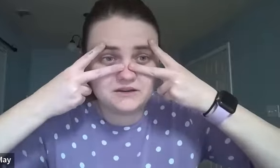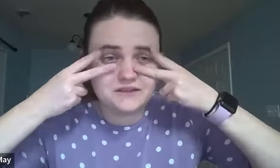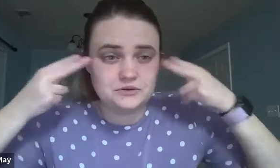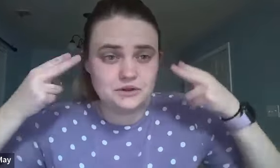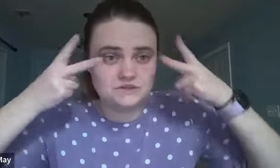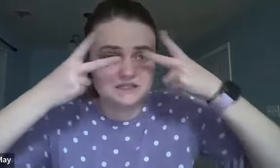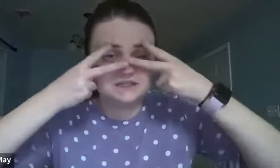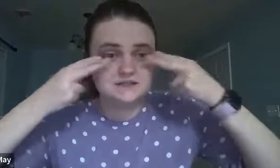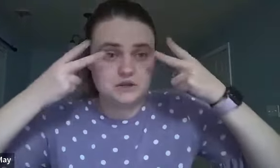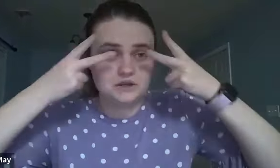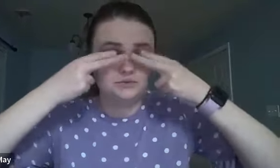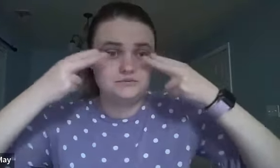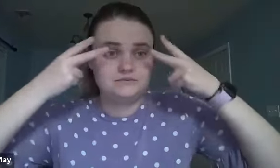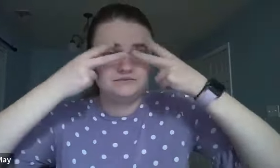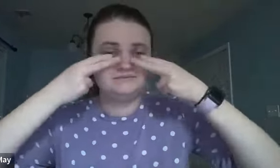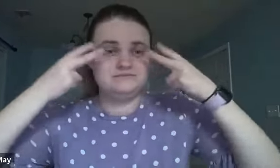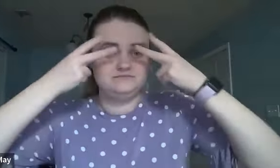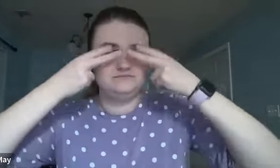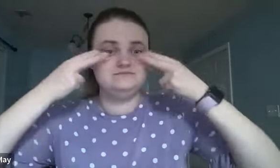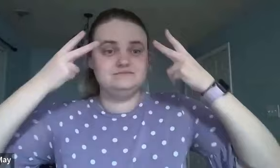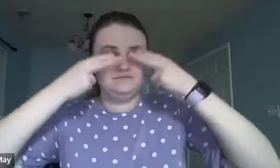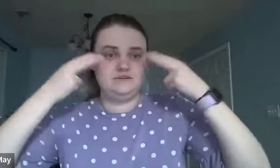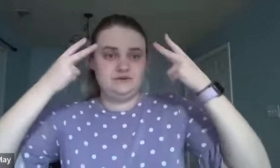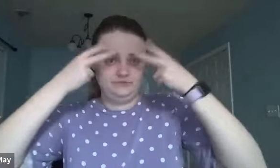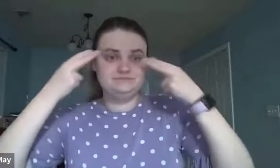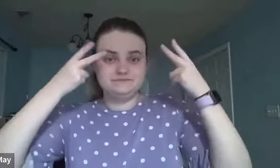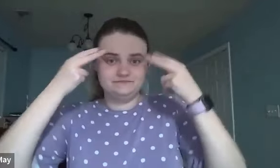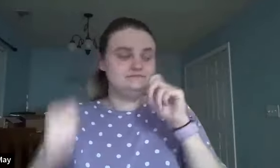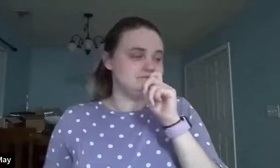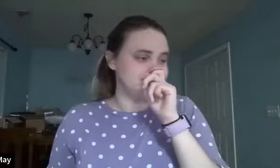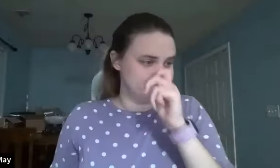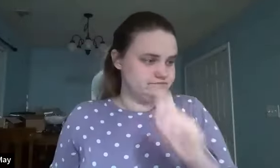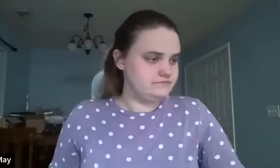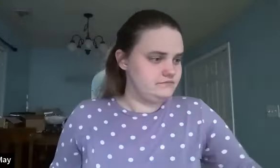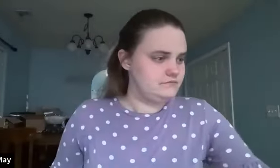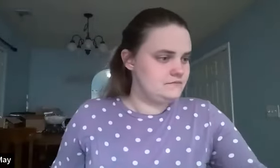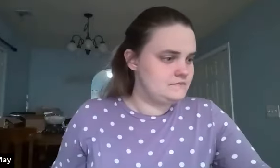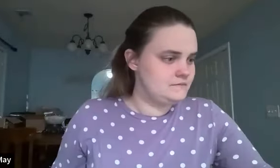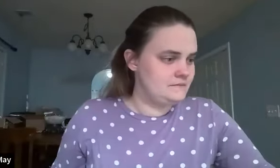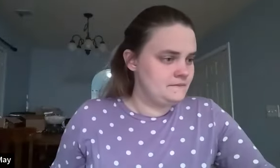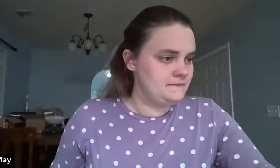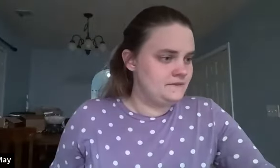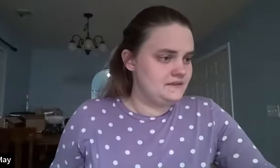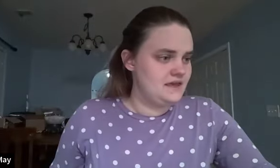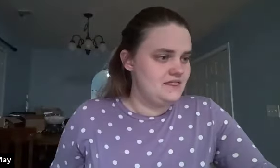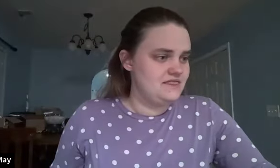then you close it. Raccoon. Raccoon.